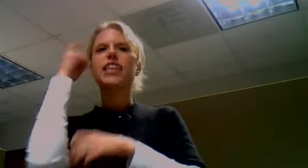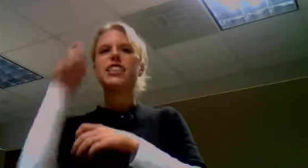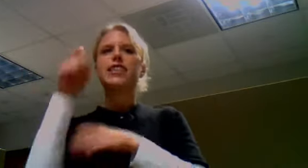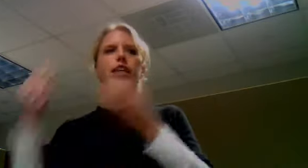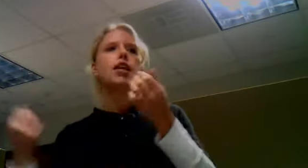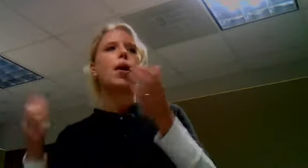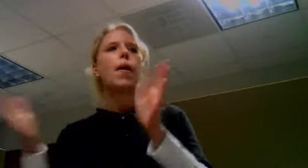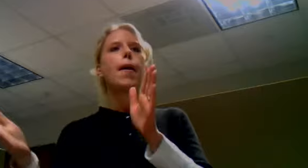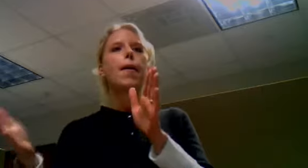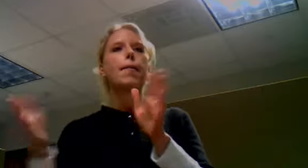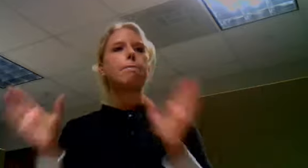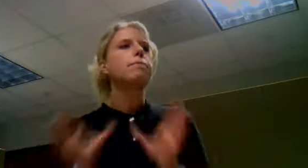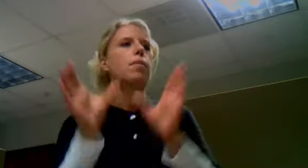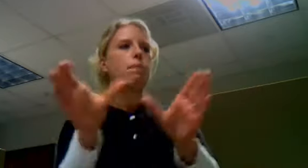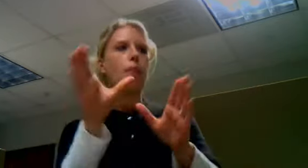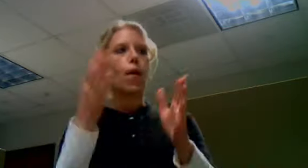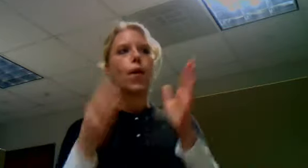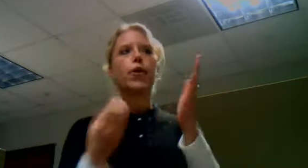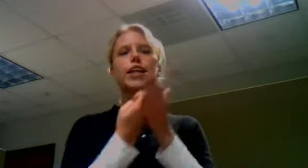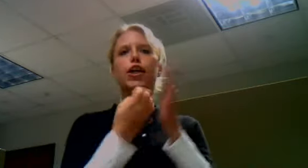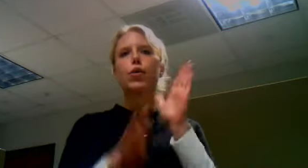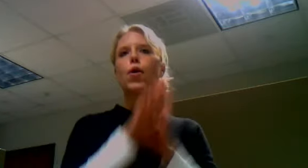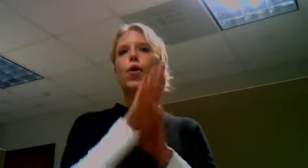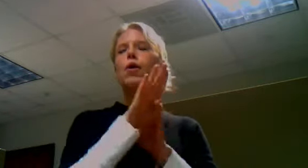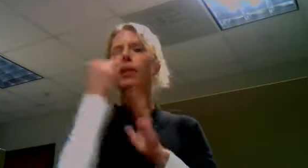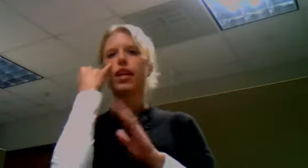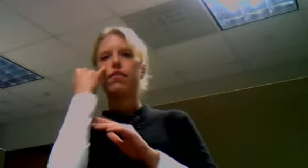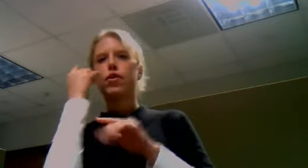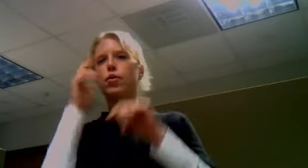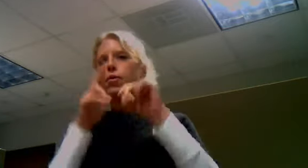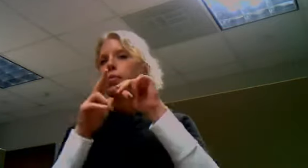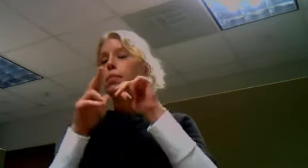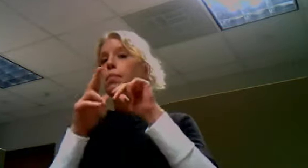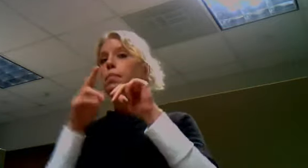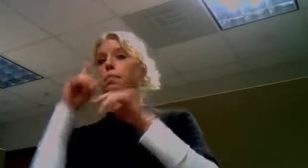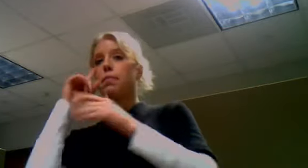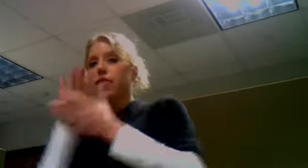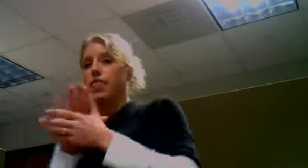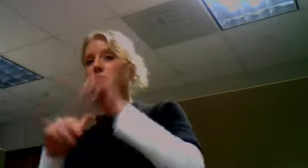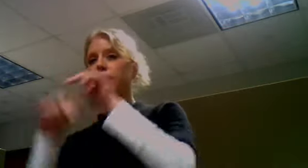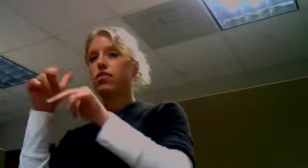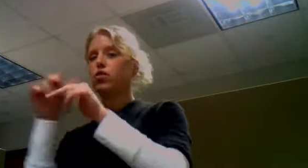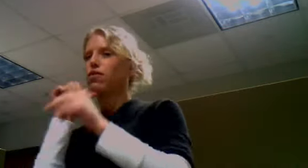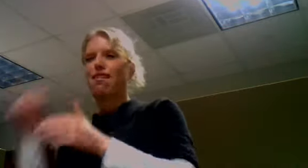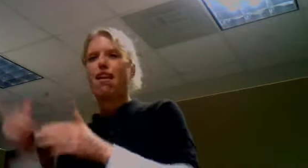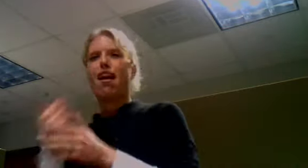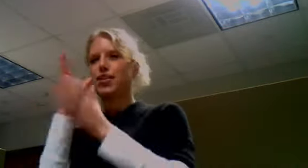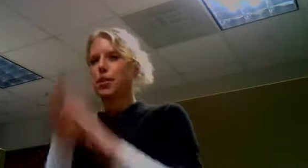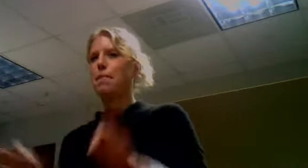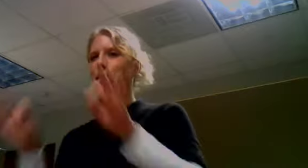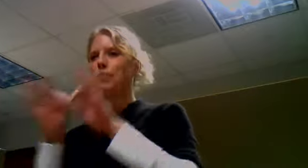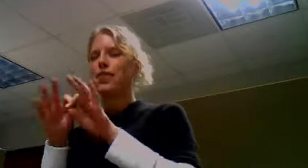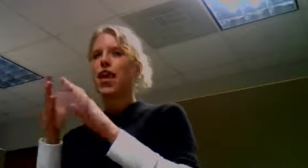you believe that infrastructures are not as important as many people believe, then you will put less emphasis on strong